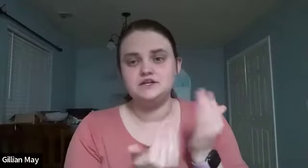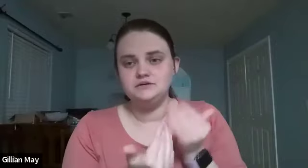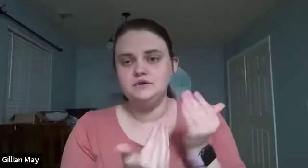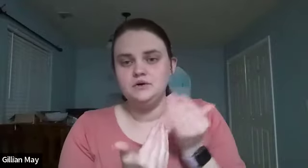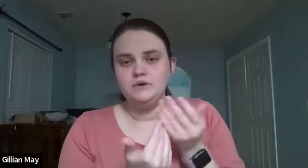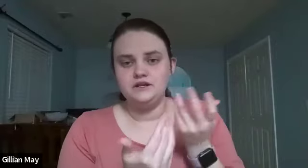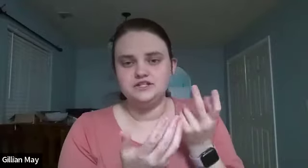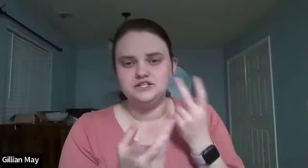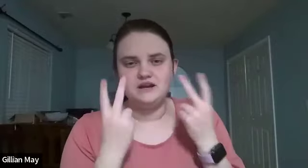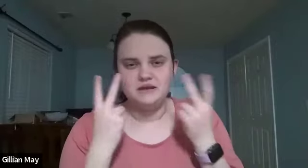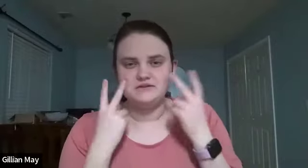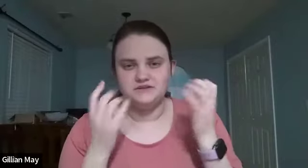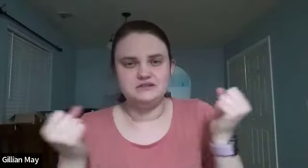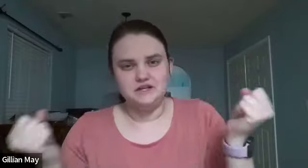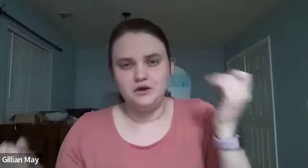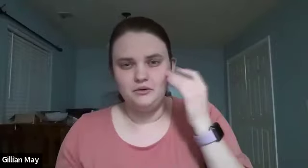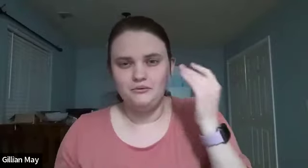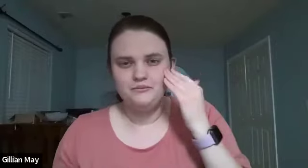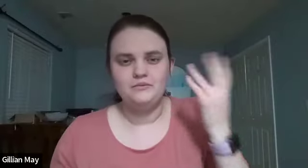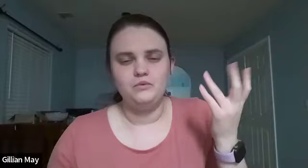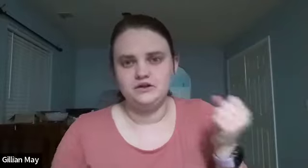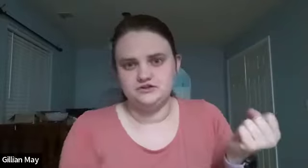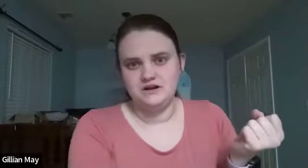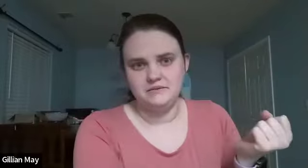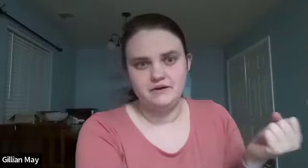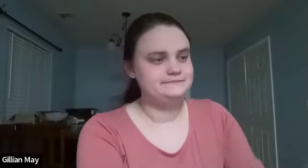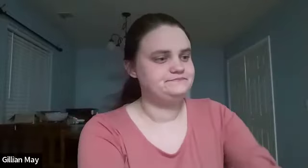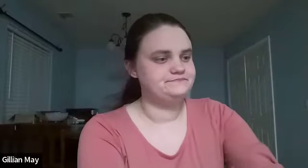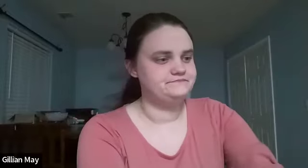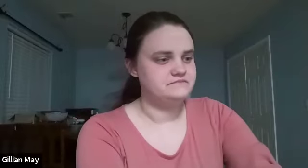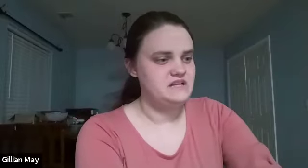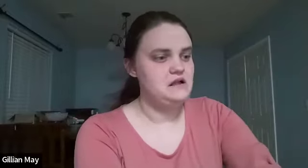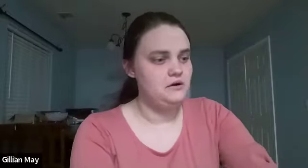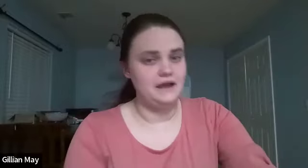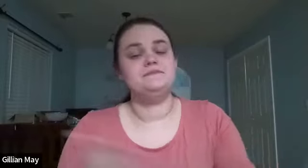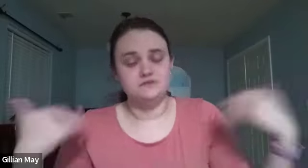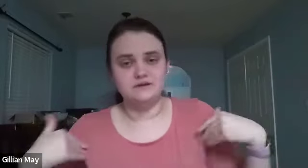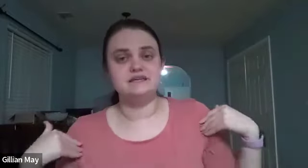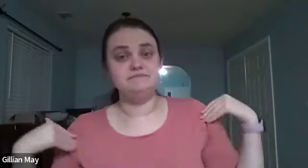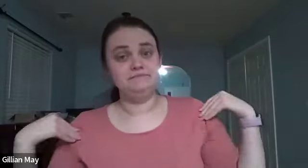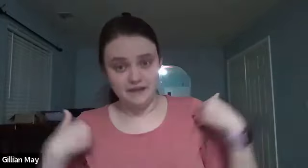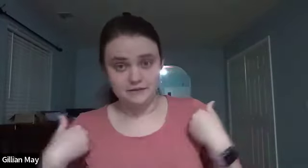easier when you're just trying to be able to visually know what you're talking about. Okay, so like I said,